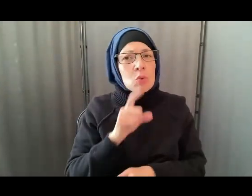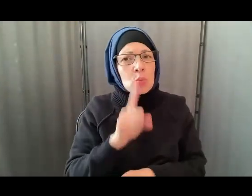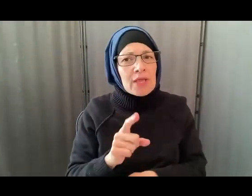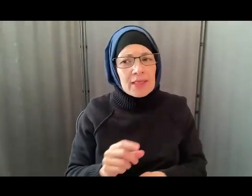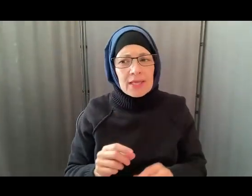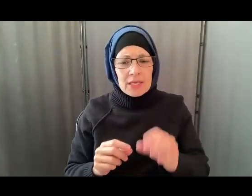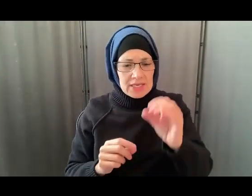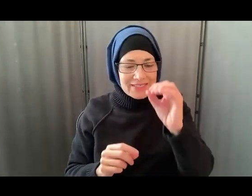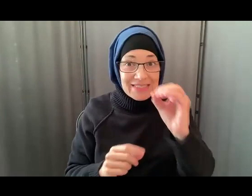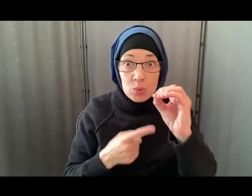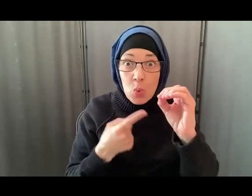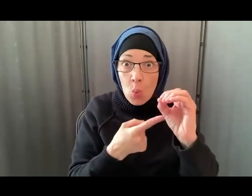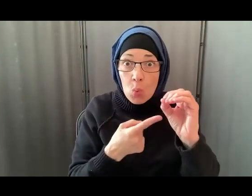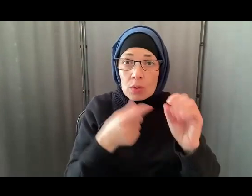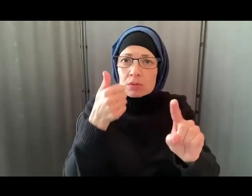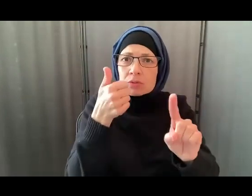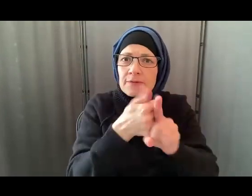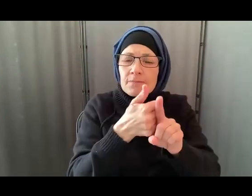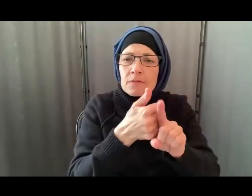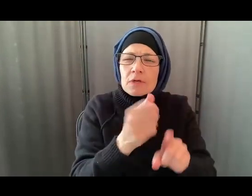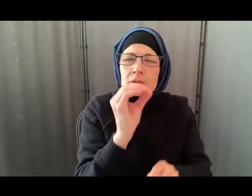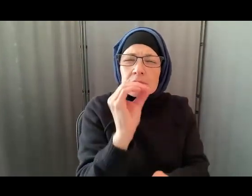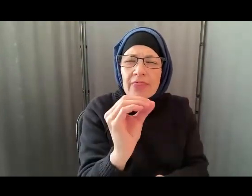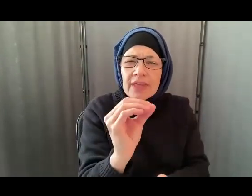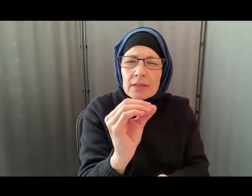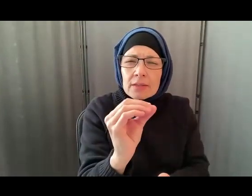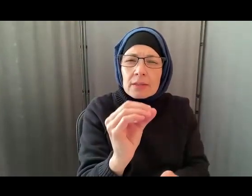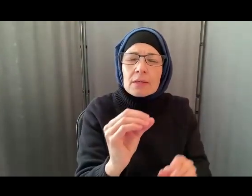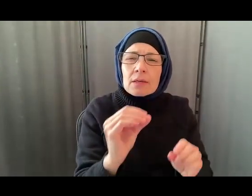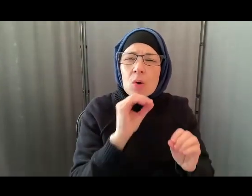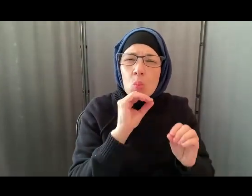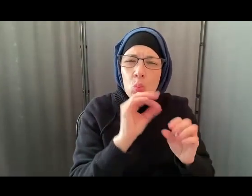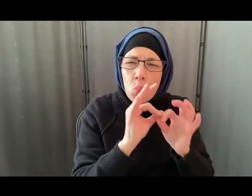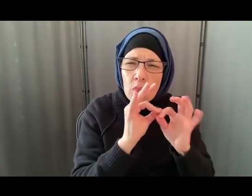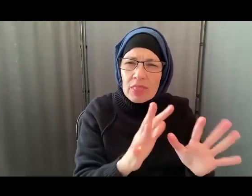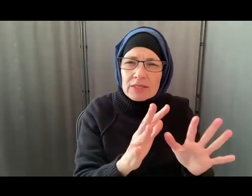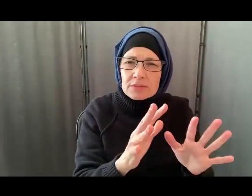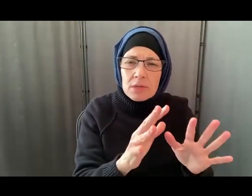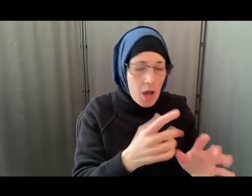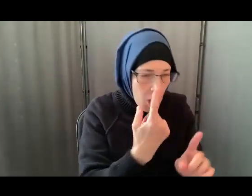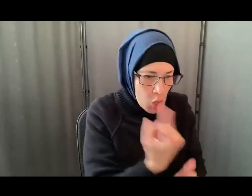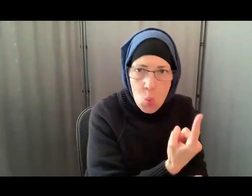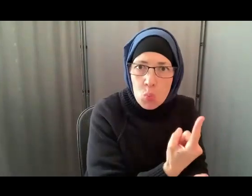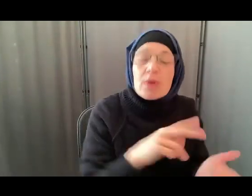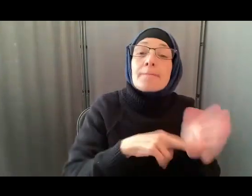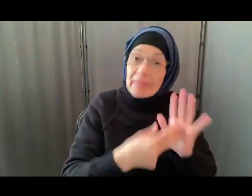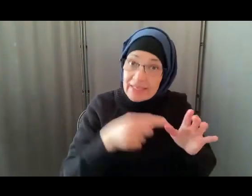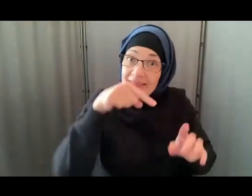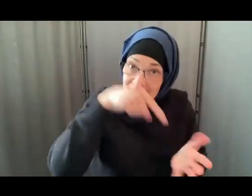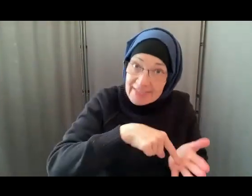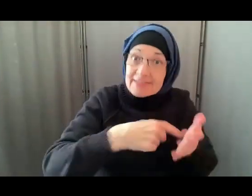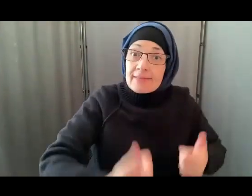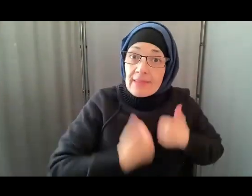is worthless by itself, which means this life by itself is worth nothing.